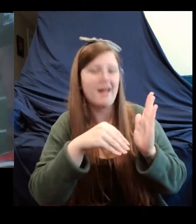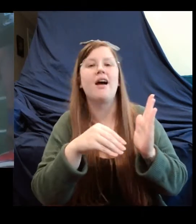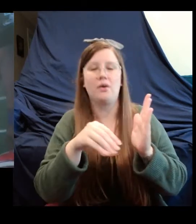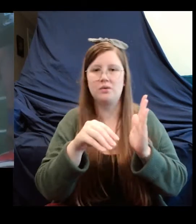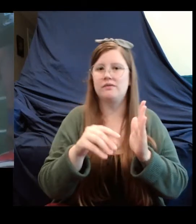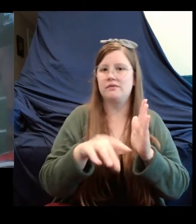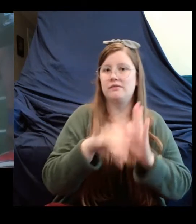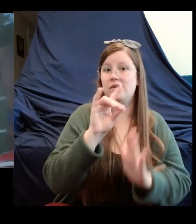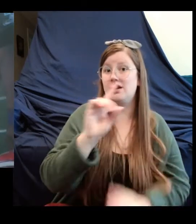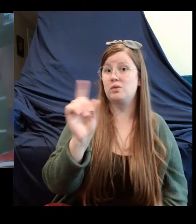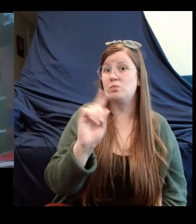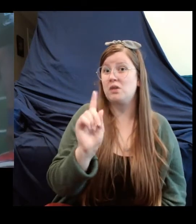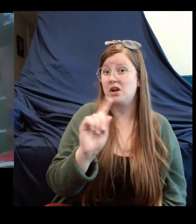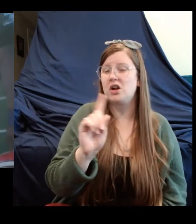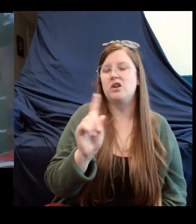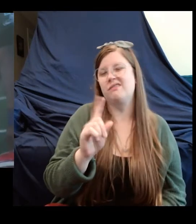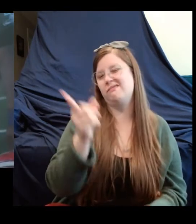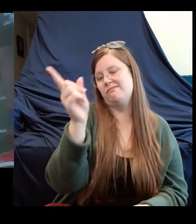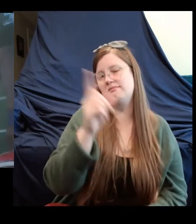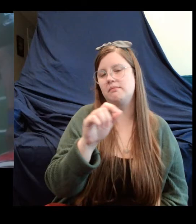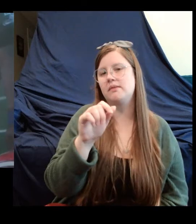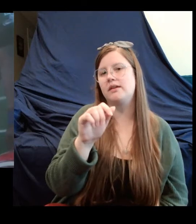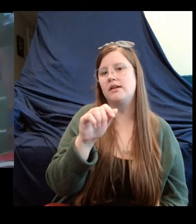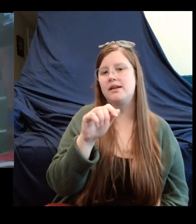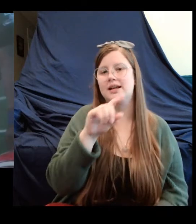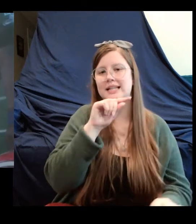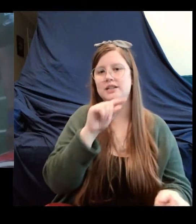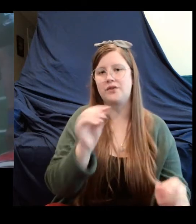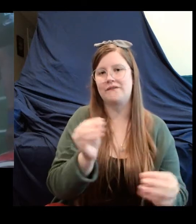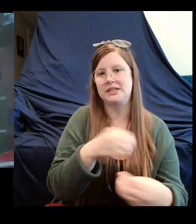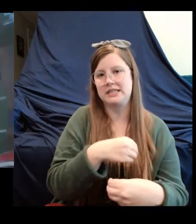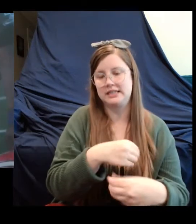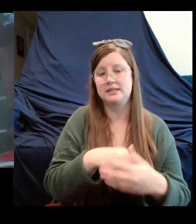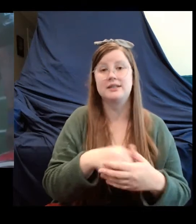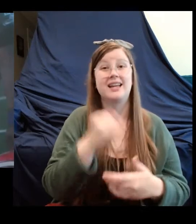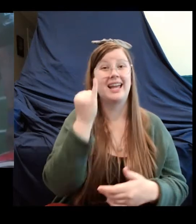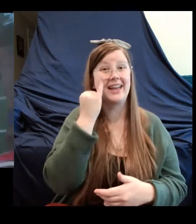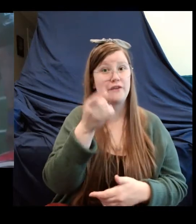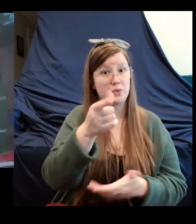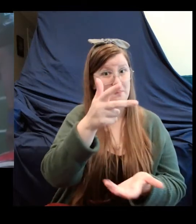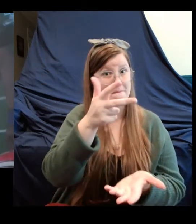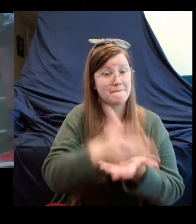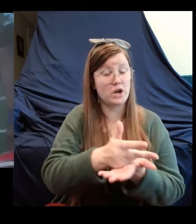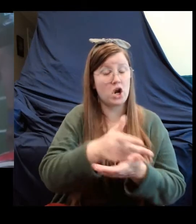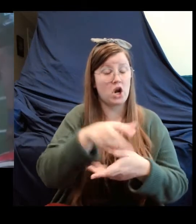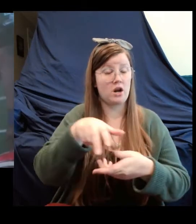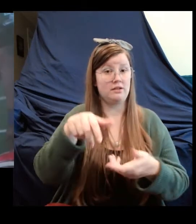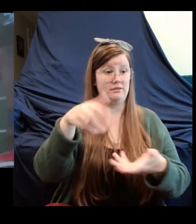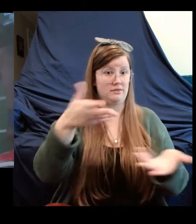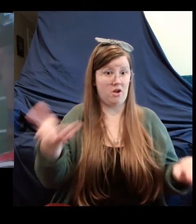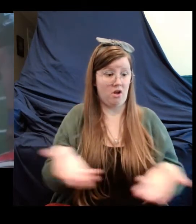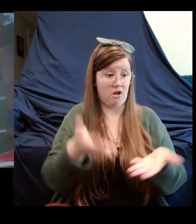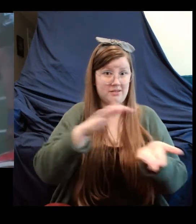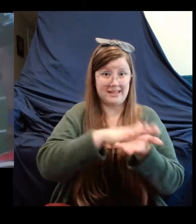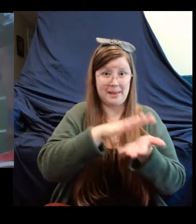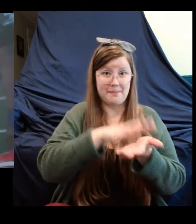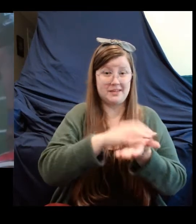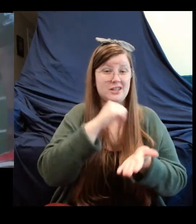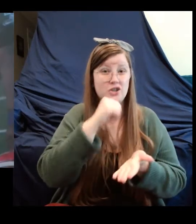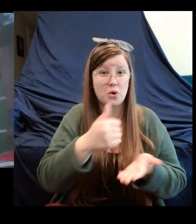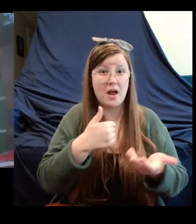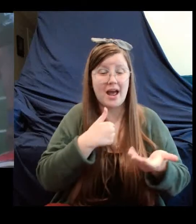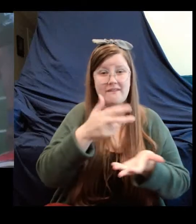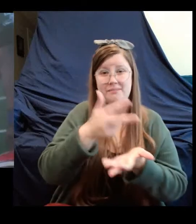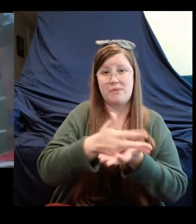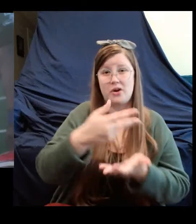be filled out by you and your guardian. If you park on campus and do not have a student parking pass visibly displayed in your